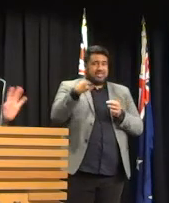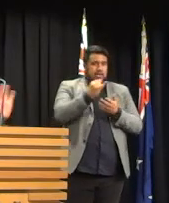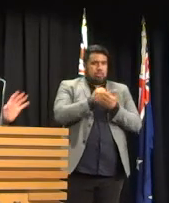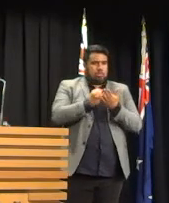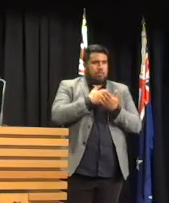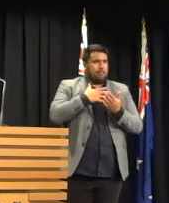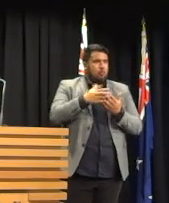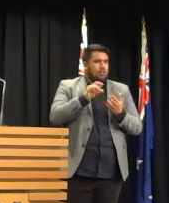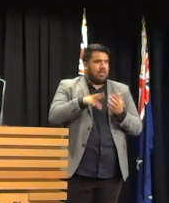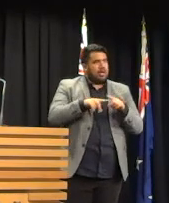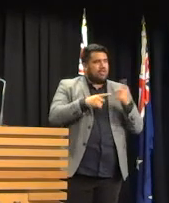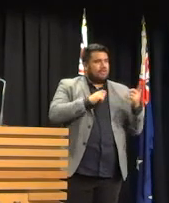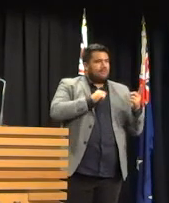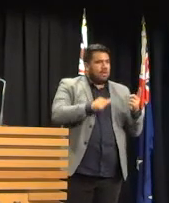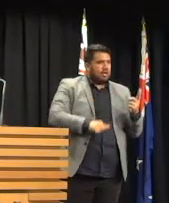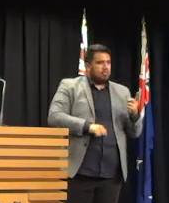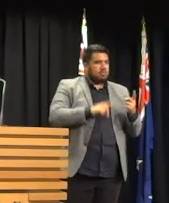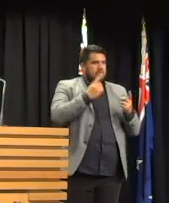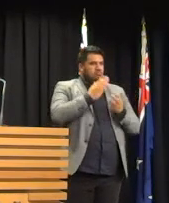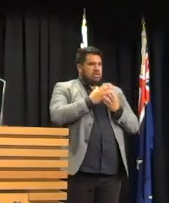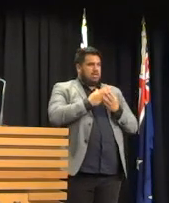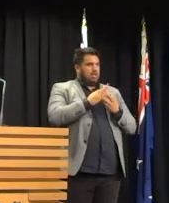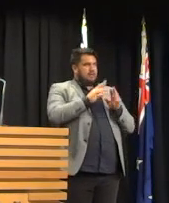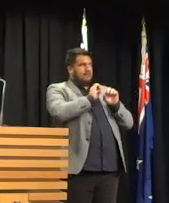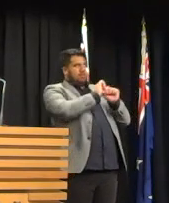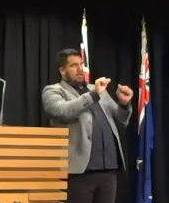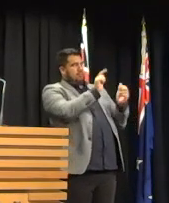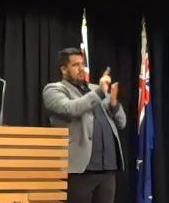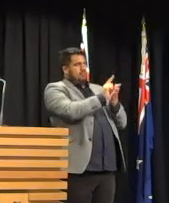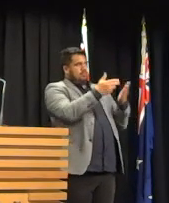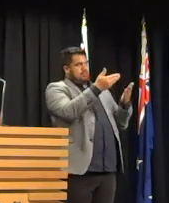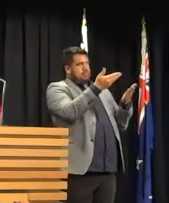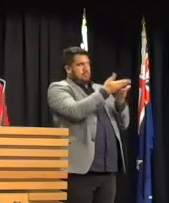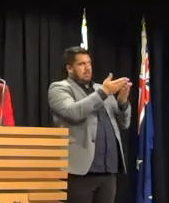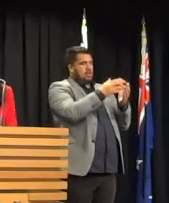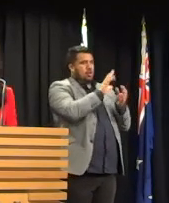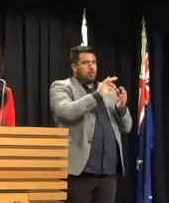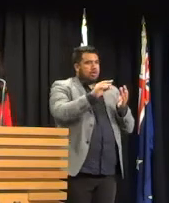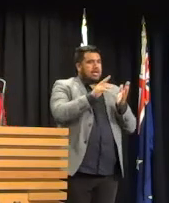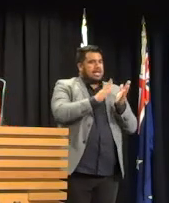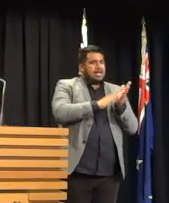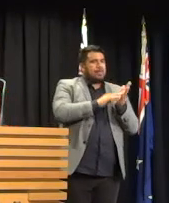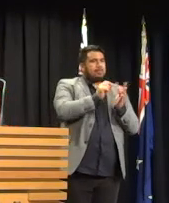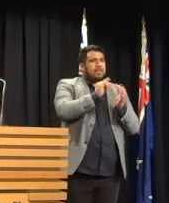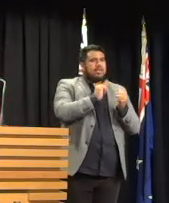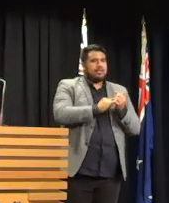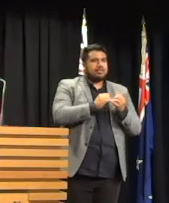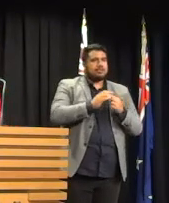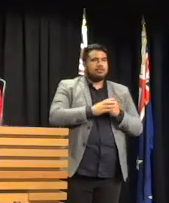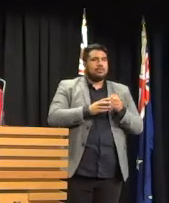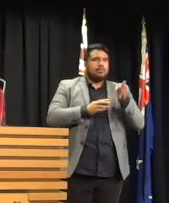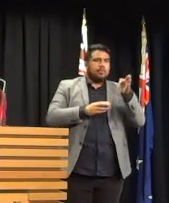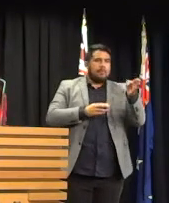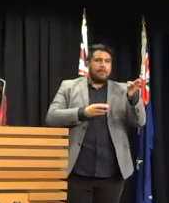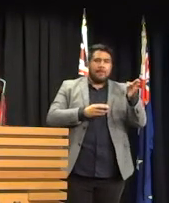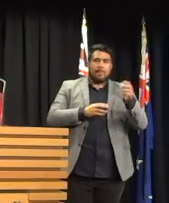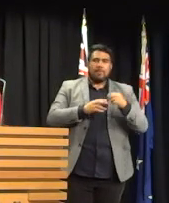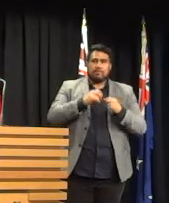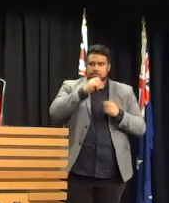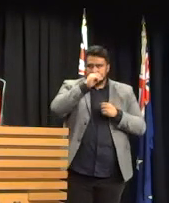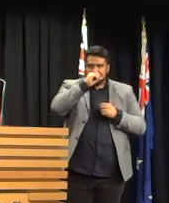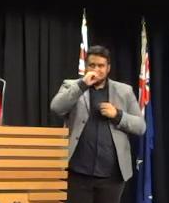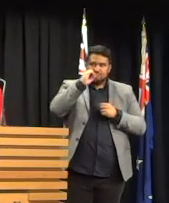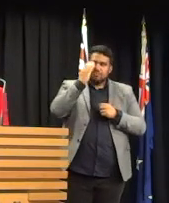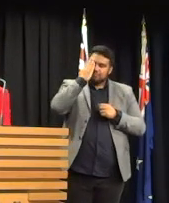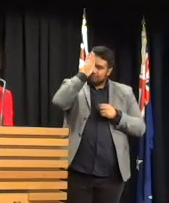But either way, that's a debate for the dairy legislation rather than just the MPs. Can you give us a timetable on? Sorry, I'll just come over